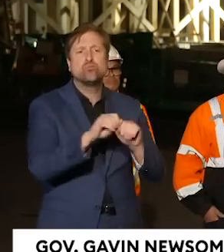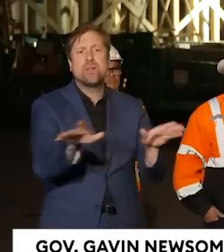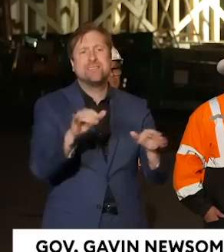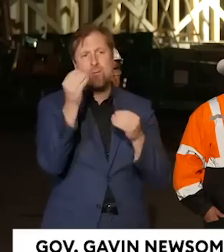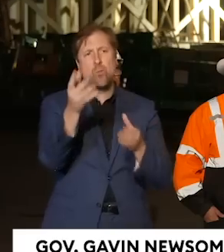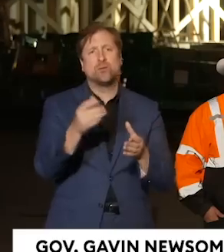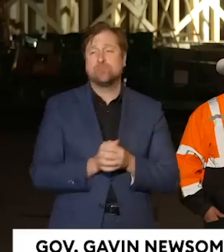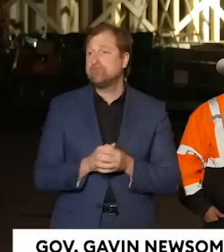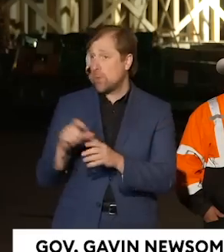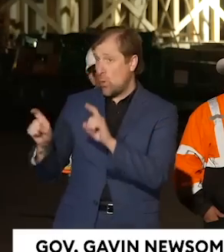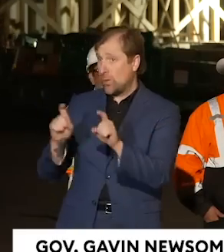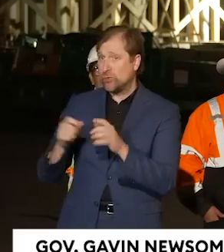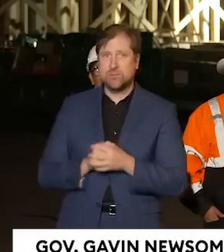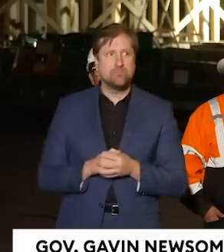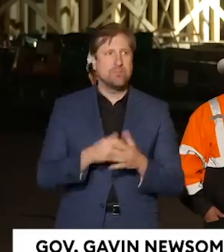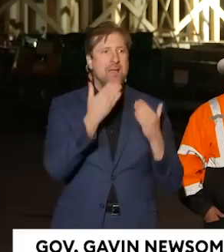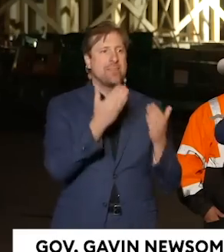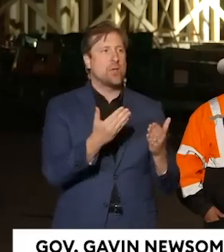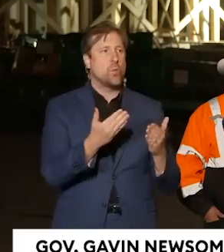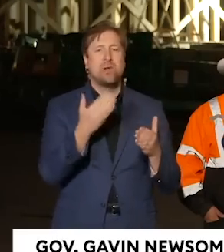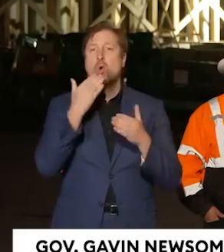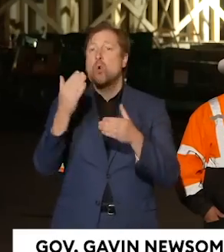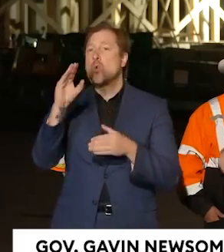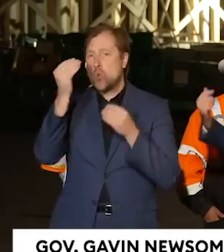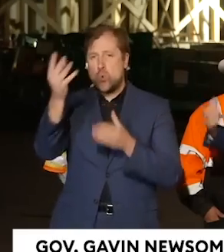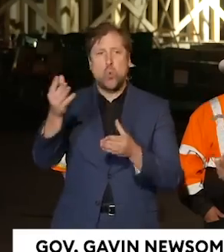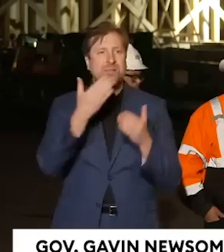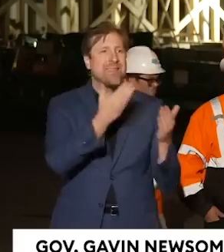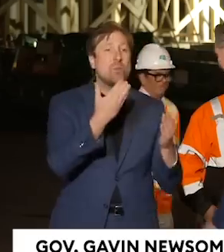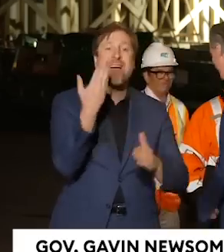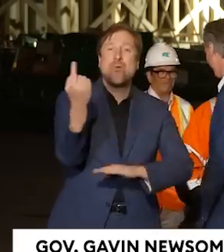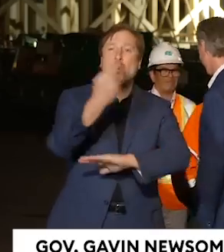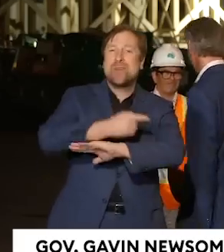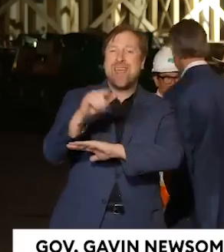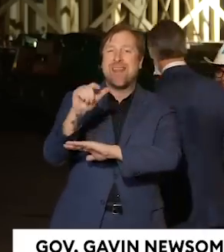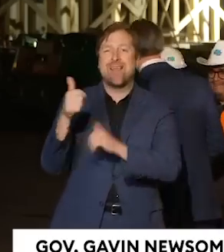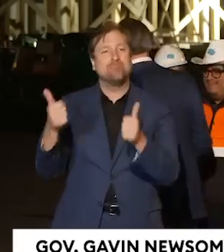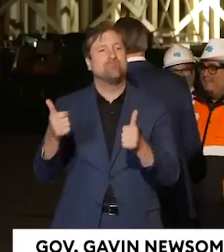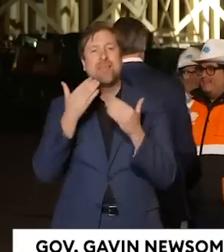More questions? Thank We you. have good news to Thank you. report. It's a good day in LA.